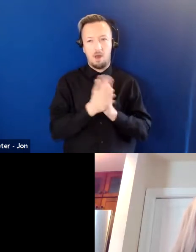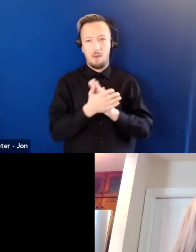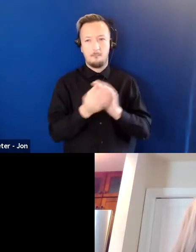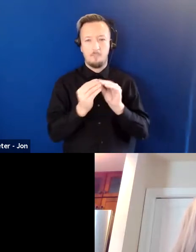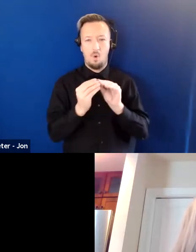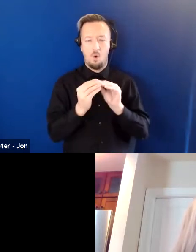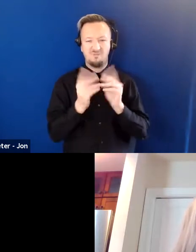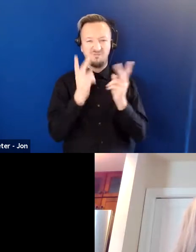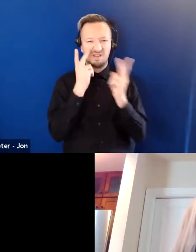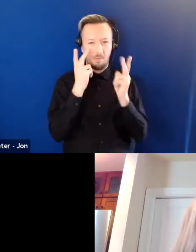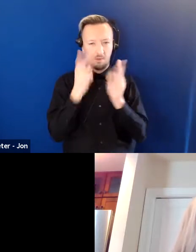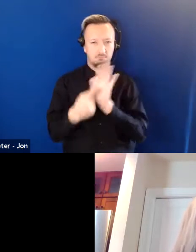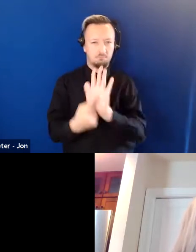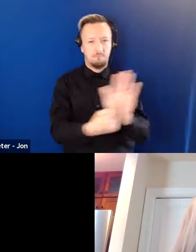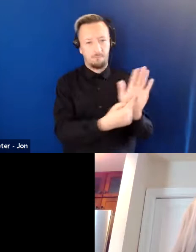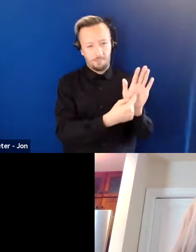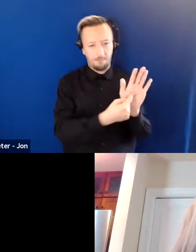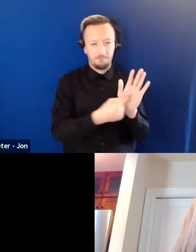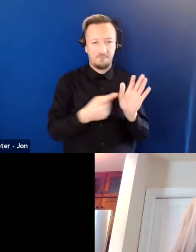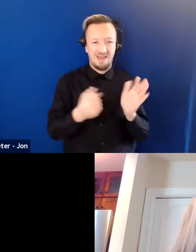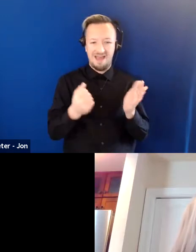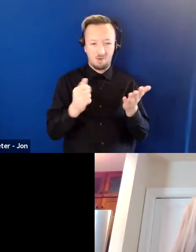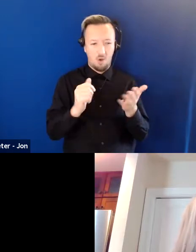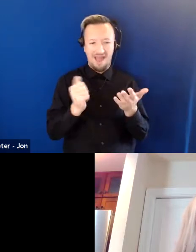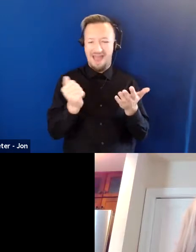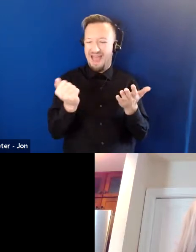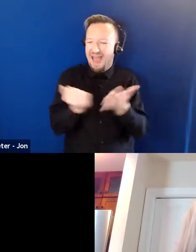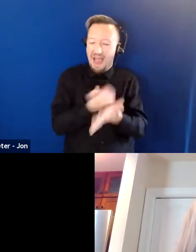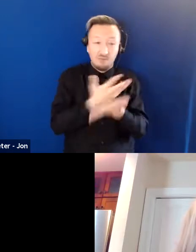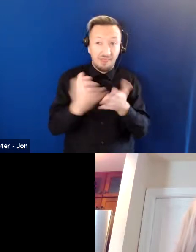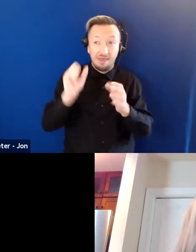meant that we put our logo on everything that went out.